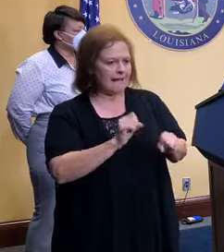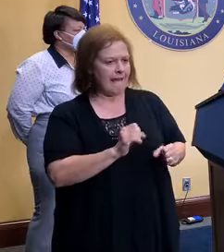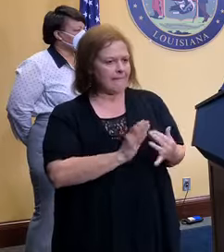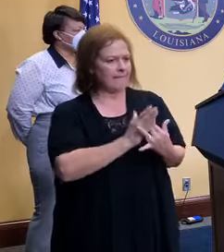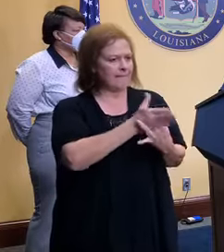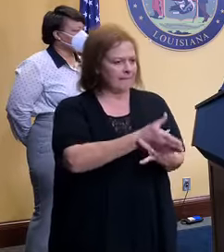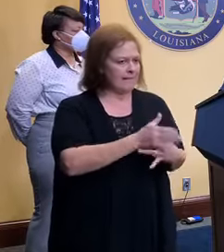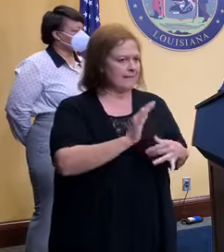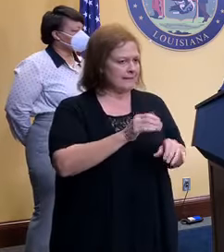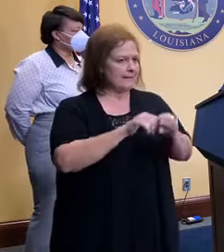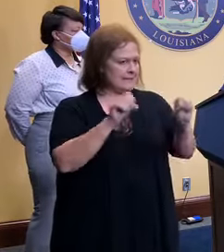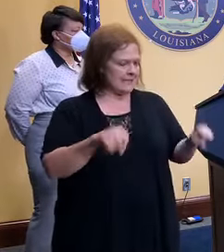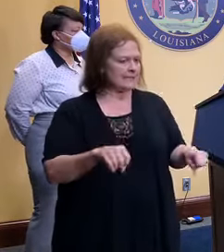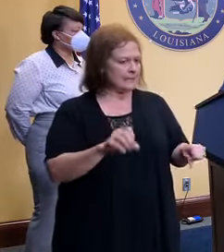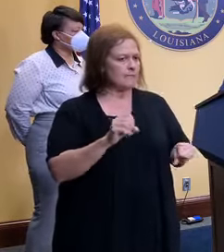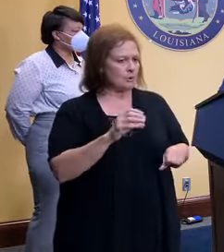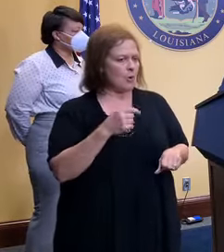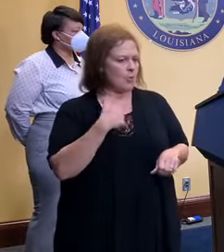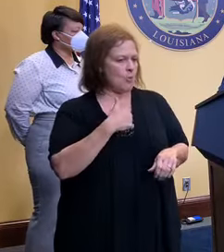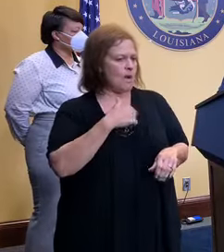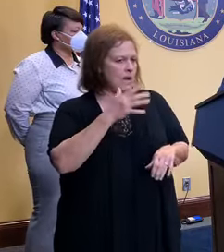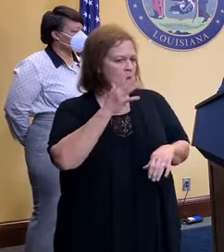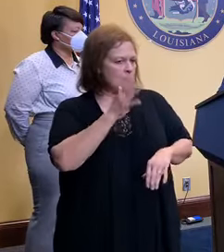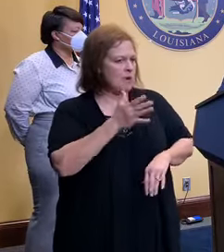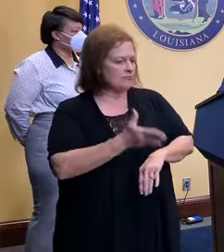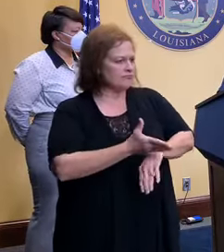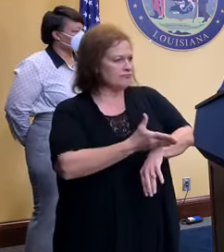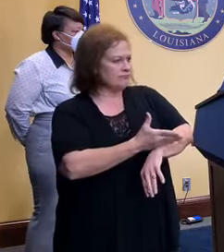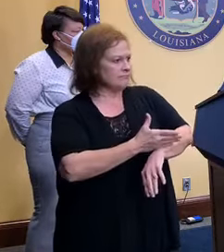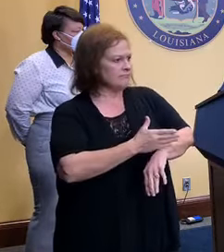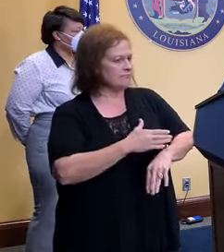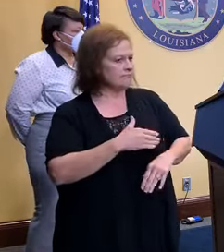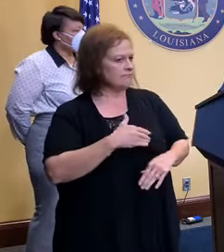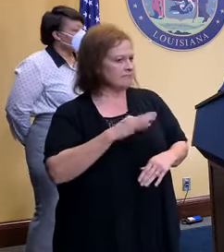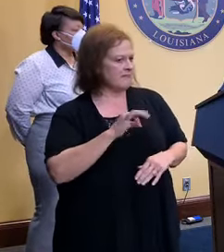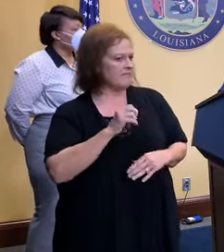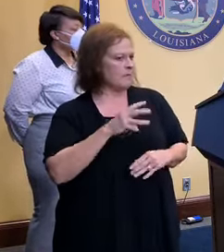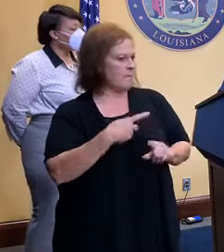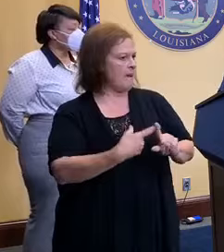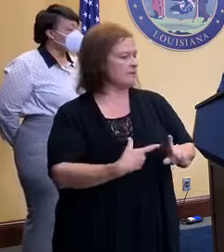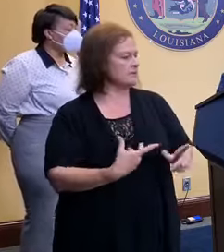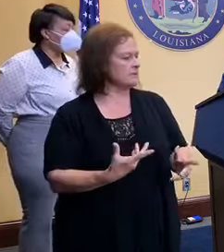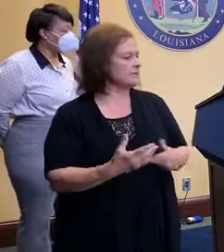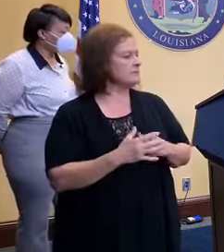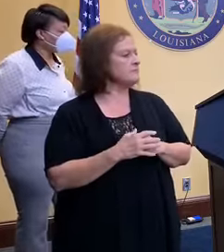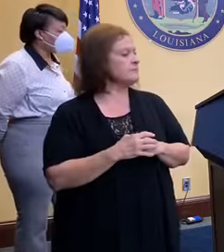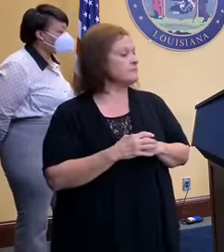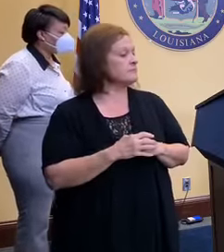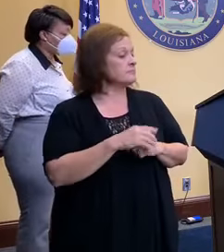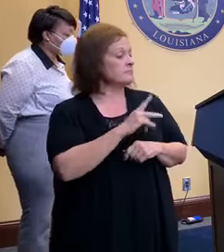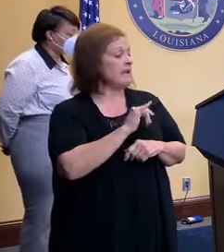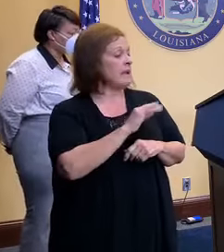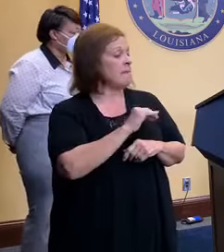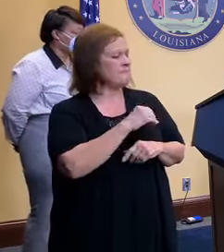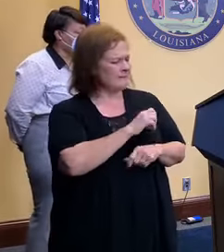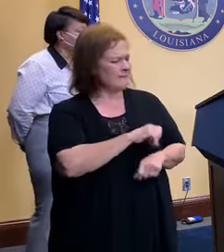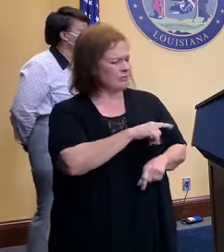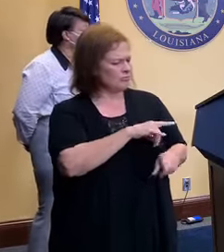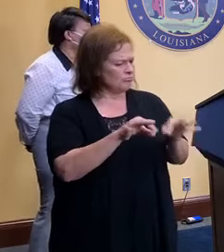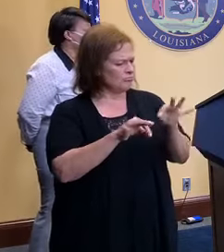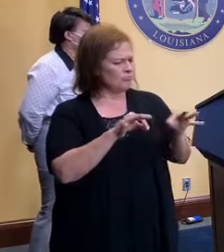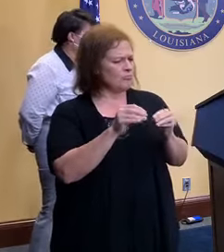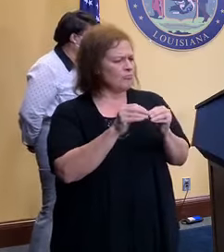restore should be complete in a few of the months. Kim, can you also talk about